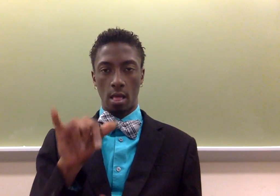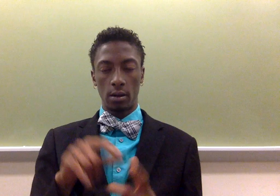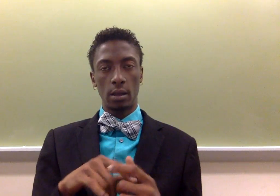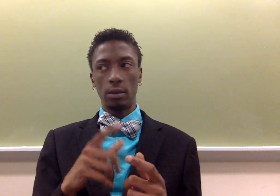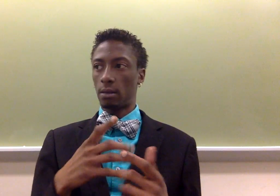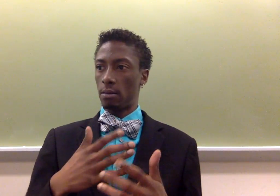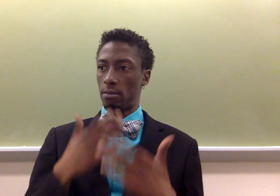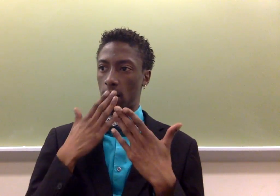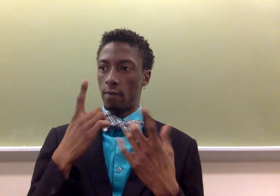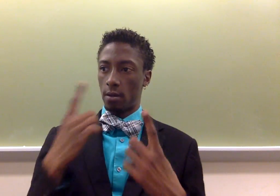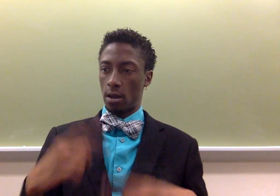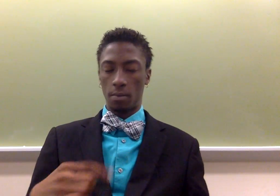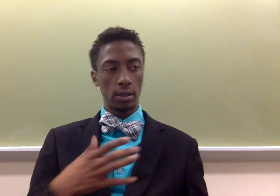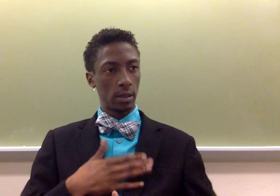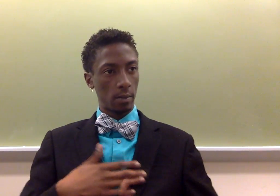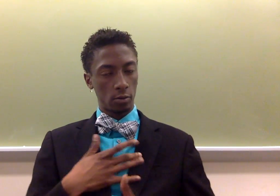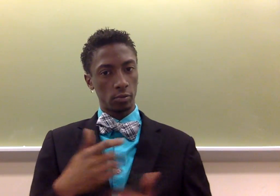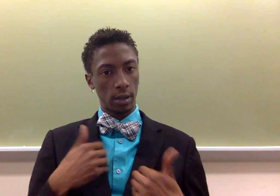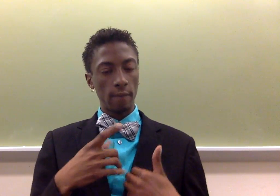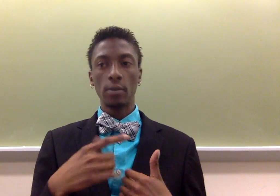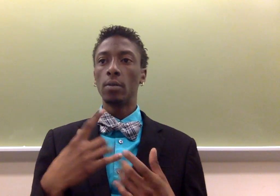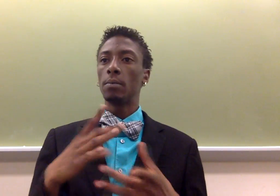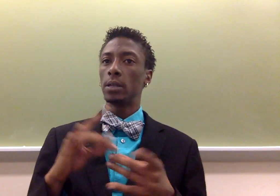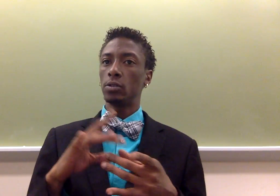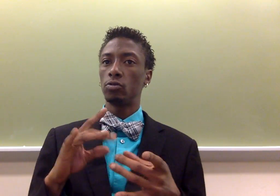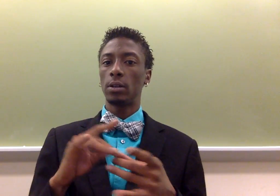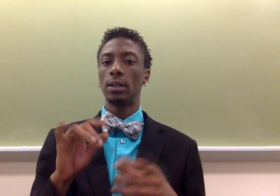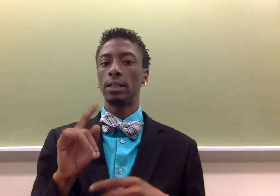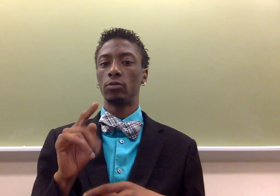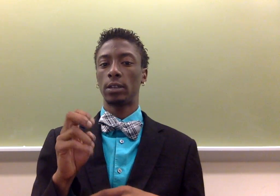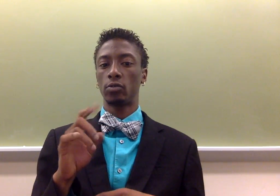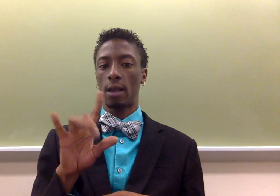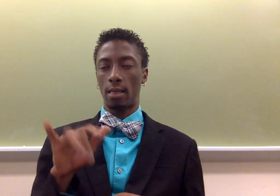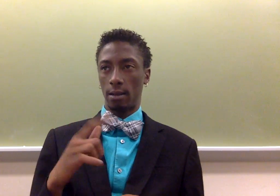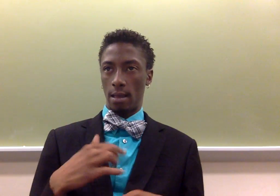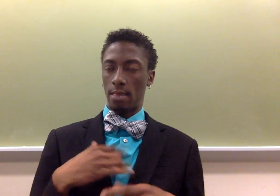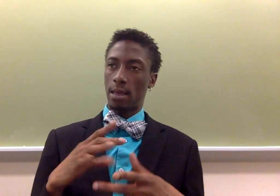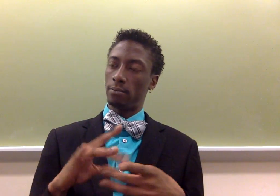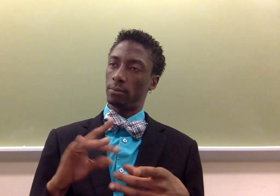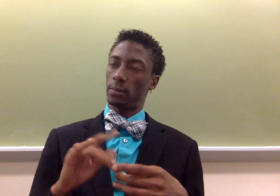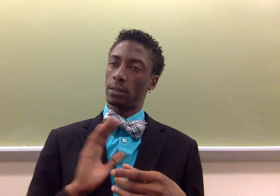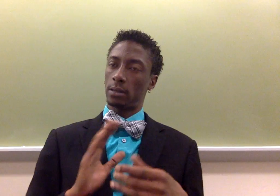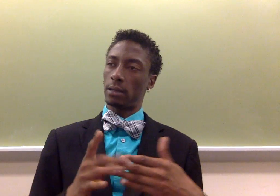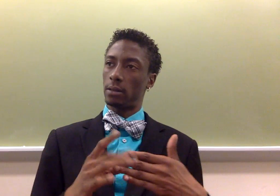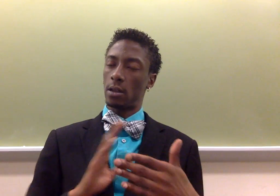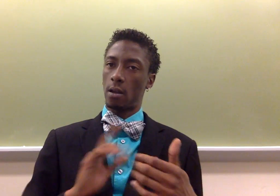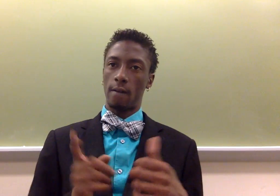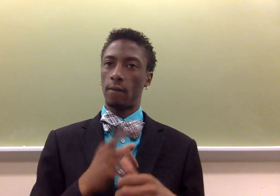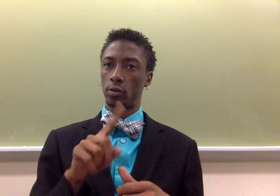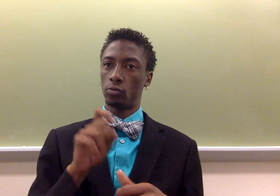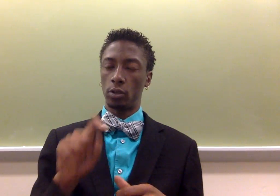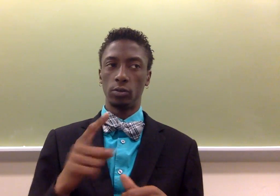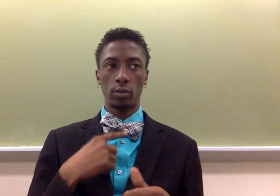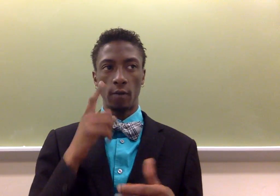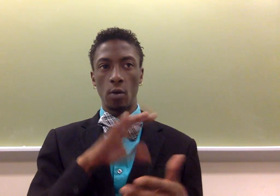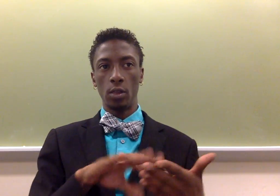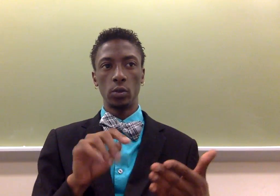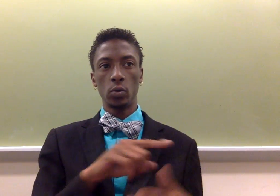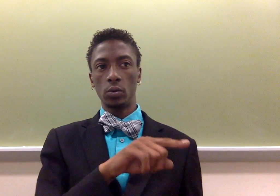you. And speaking of intersectionality, that actually leads us right into our first question. For the students who may not know, what is intersectionality?